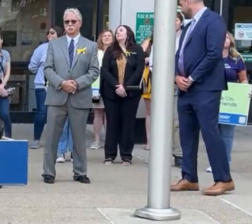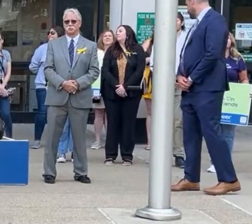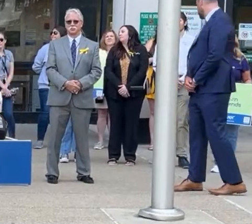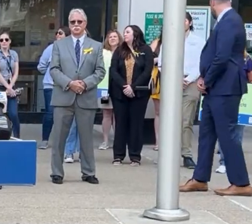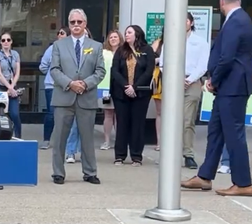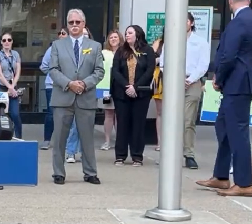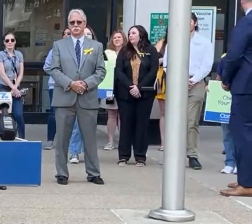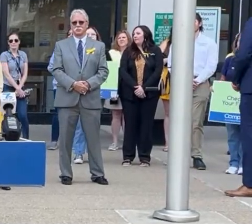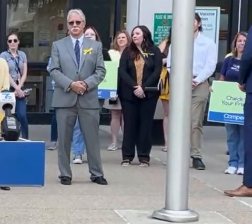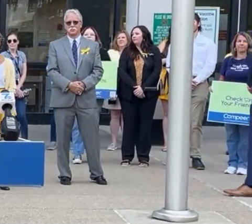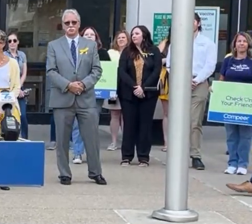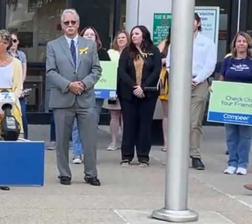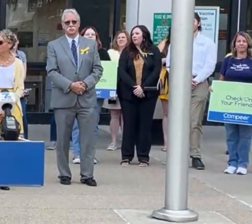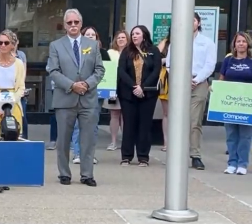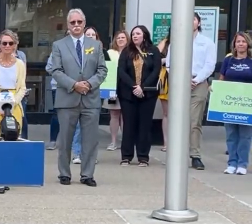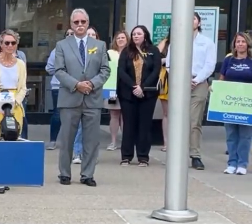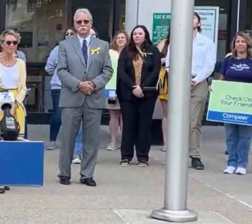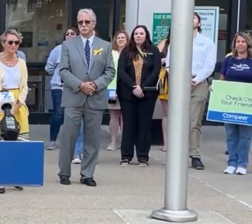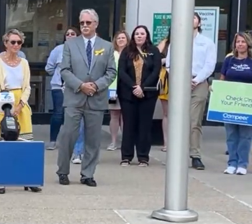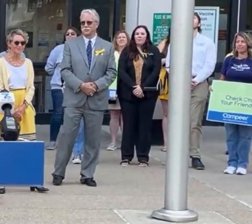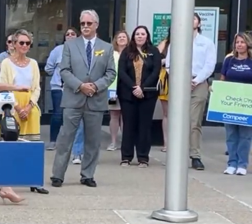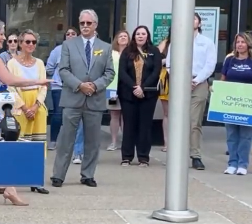Yeah, I keep it bottled.